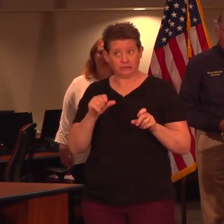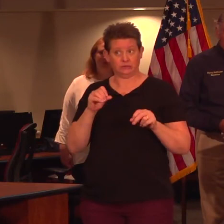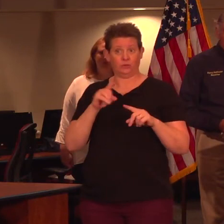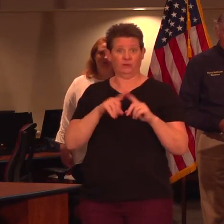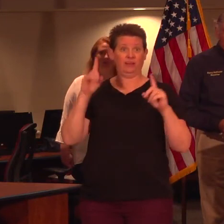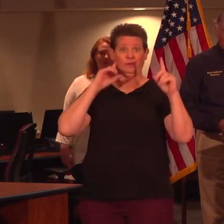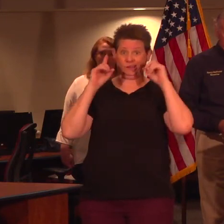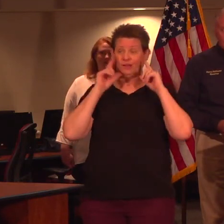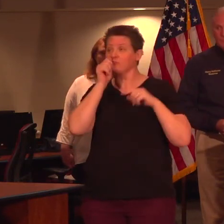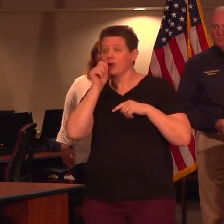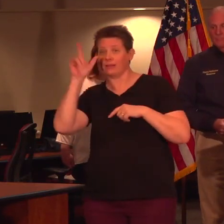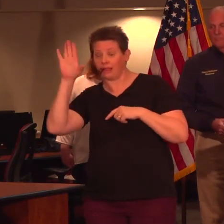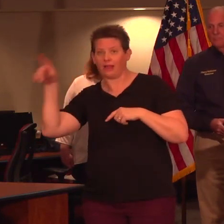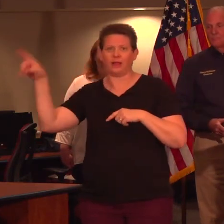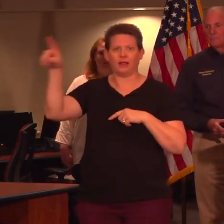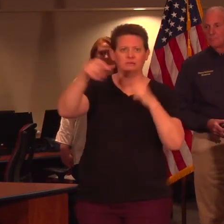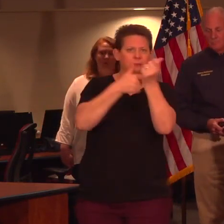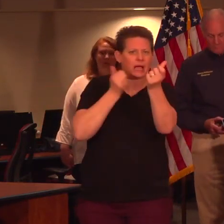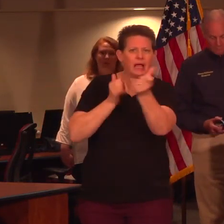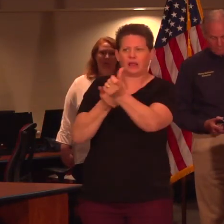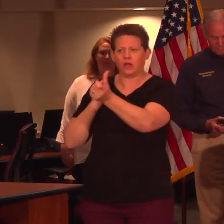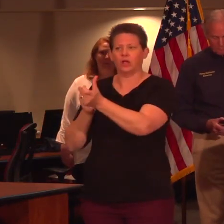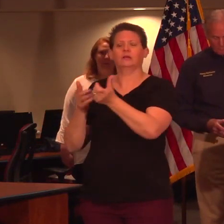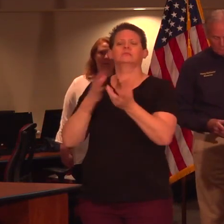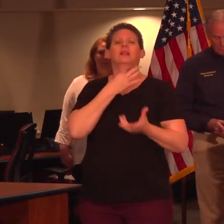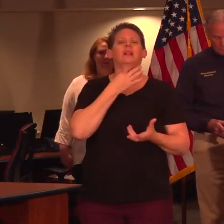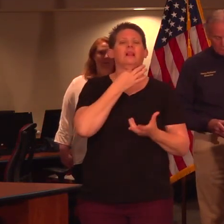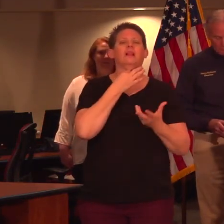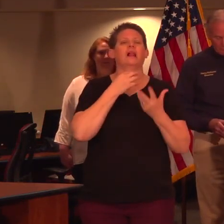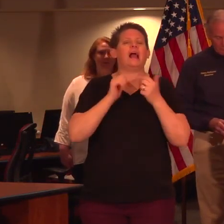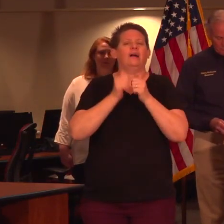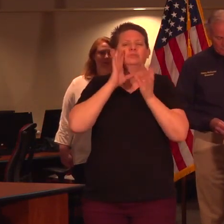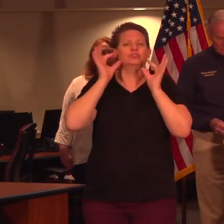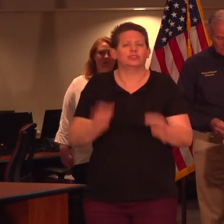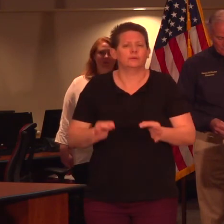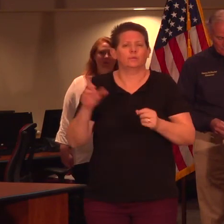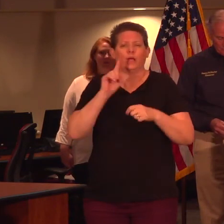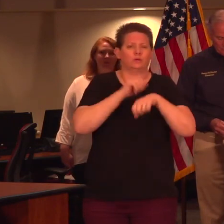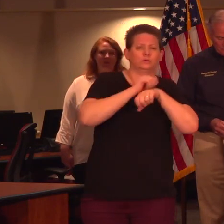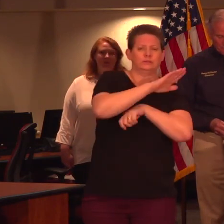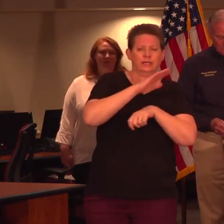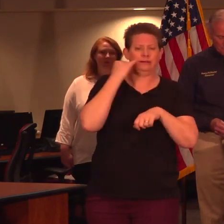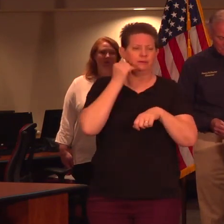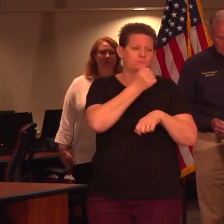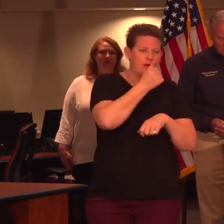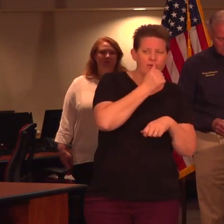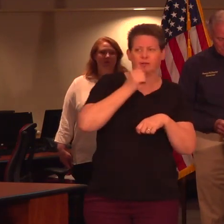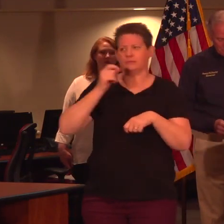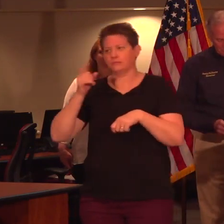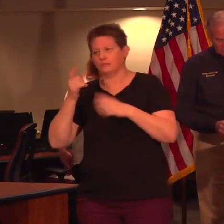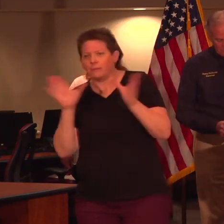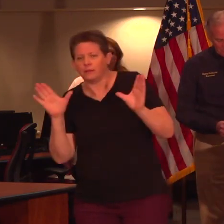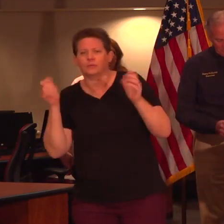backlogs at private labs. How does it determine where a test goes, whether it be the public lab or a private lab? Who makes that decision